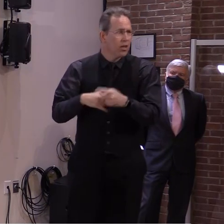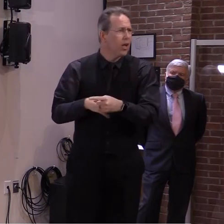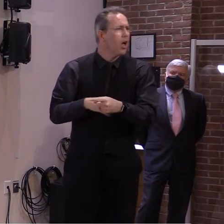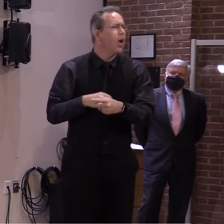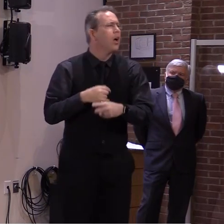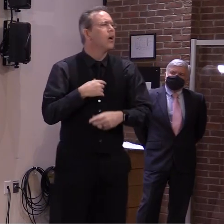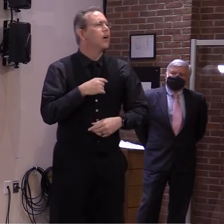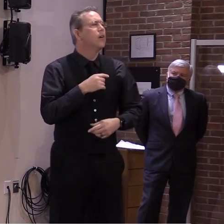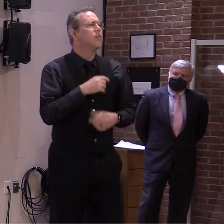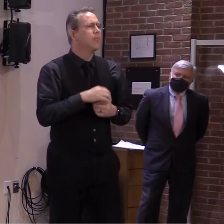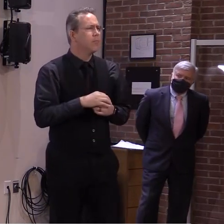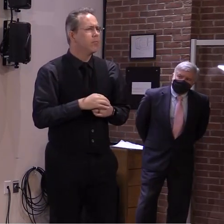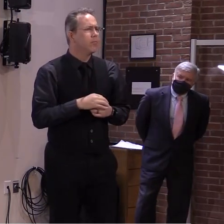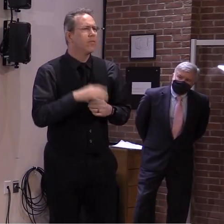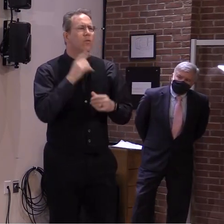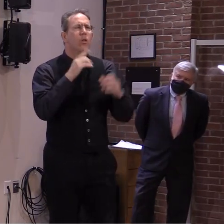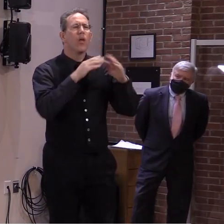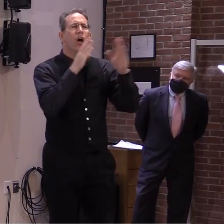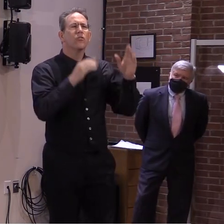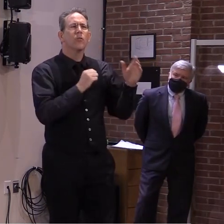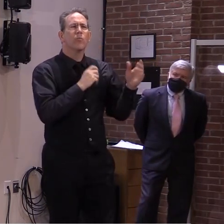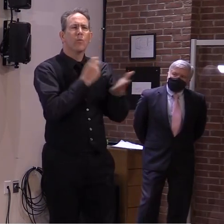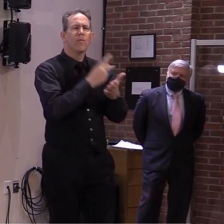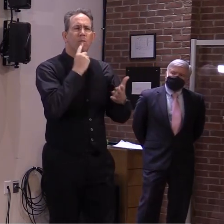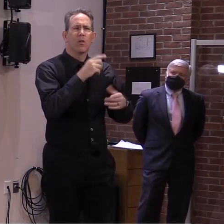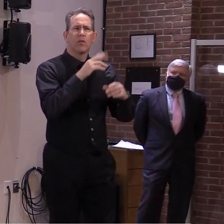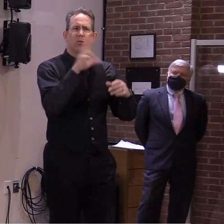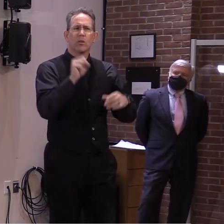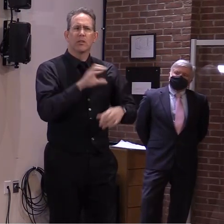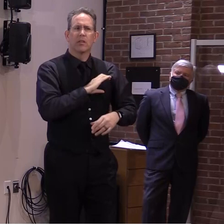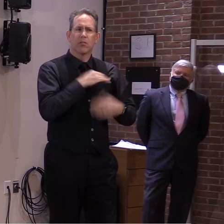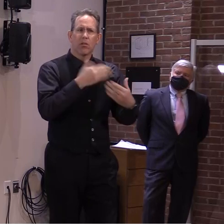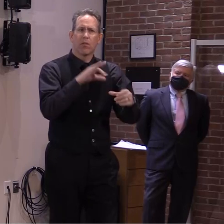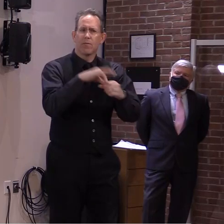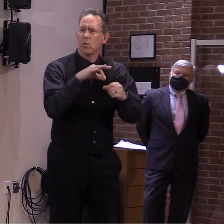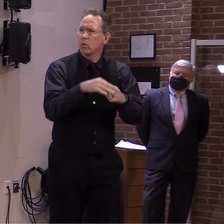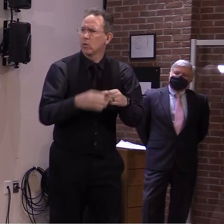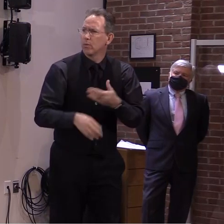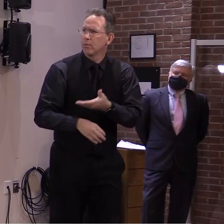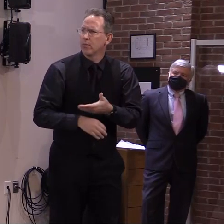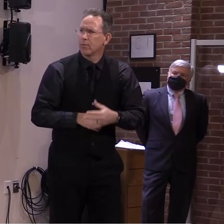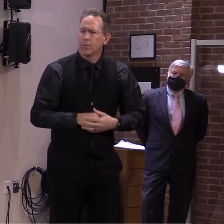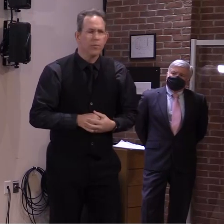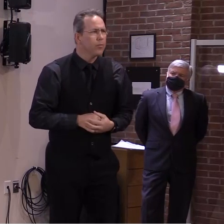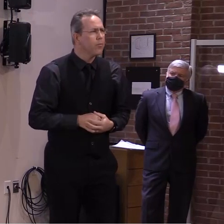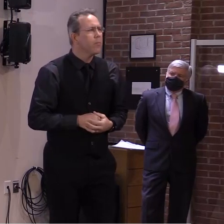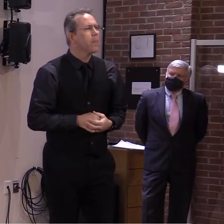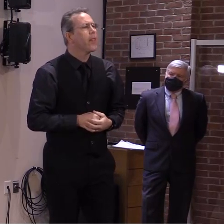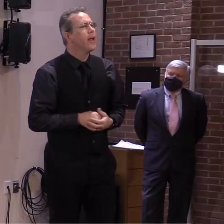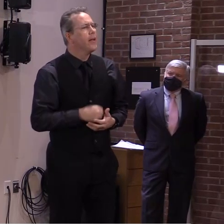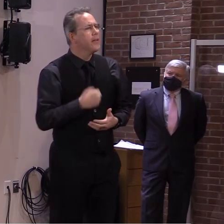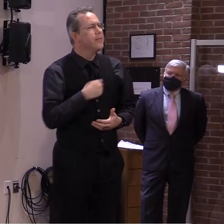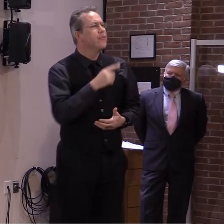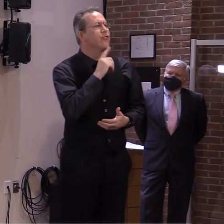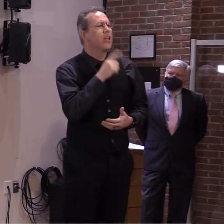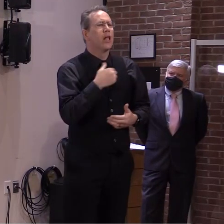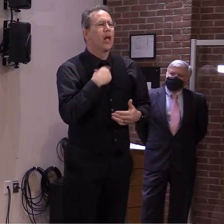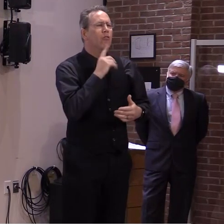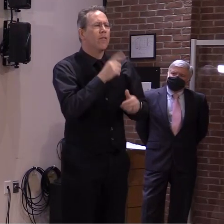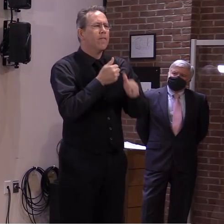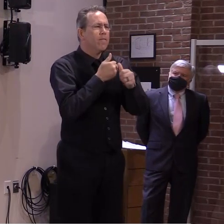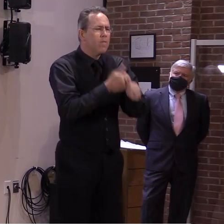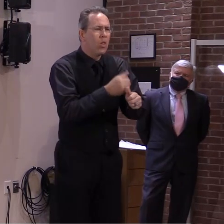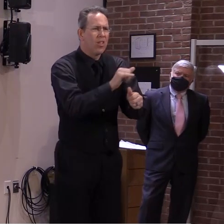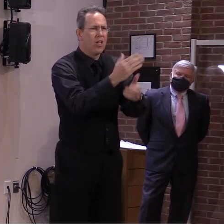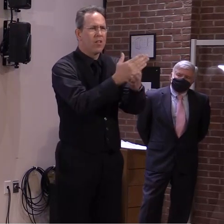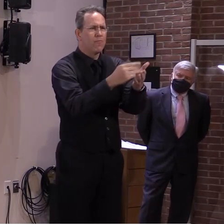this is the House. I hadn't been following that, to be honest with you. Yeah, I have some concerns. Okay. I have some concerns with it, but we'll see